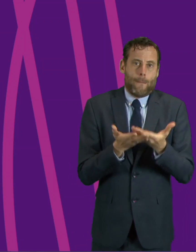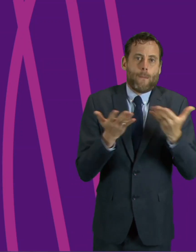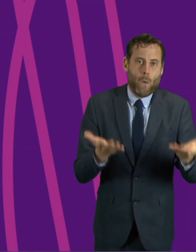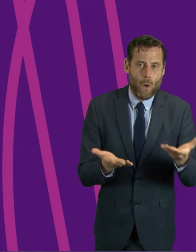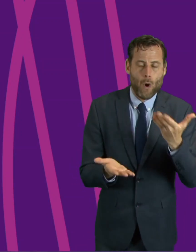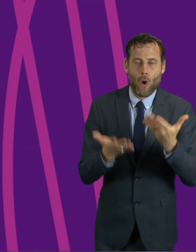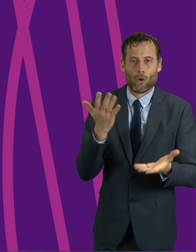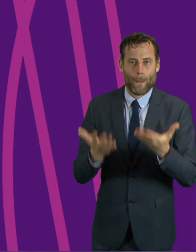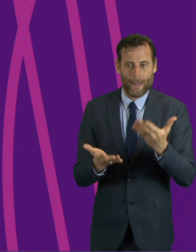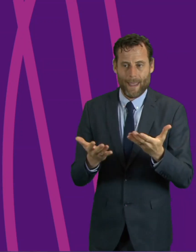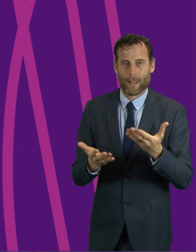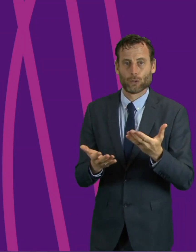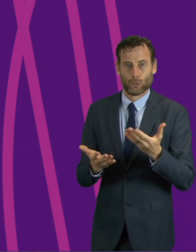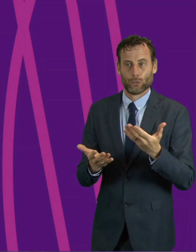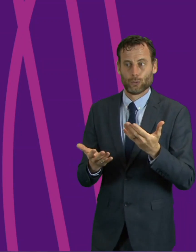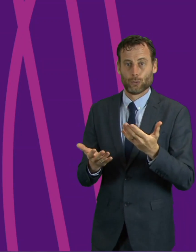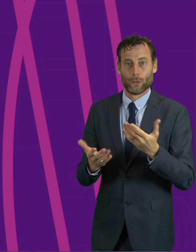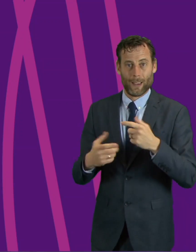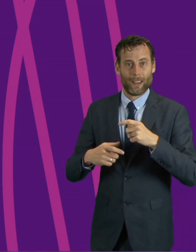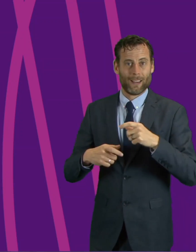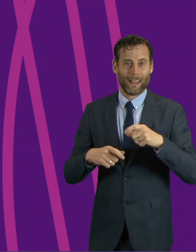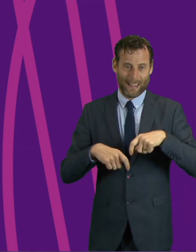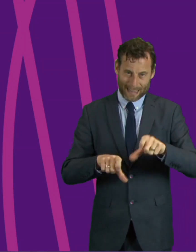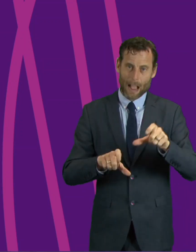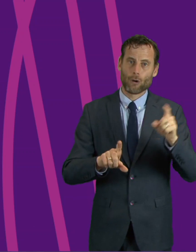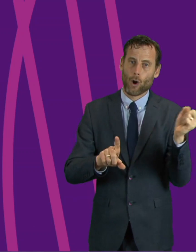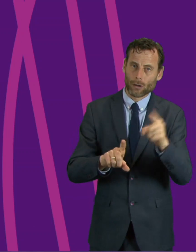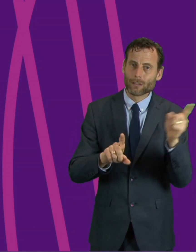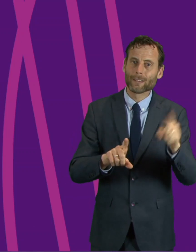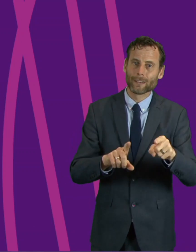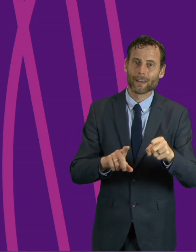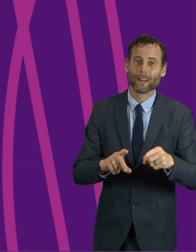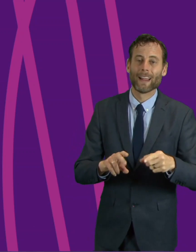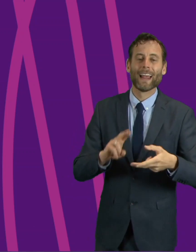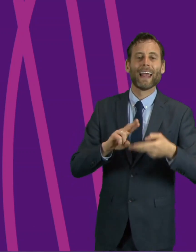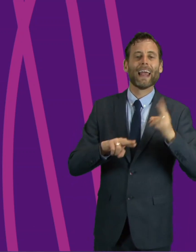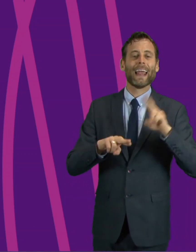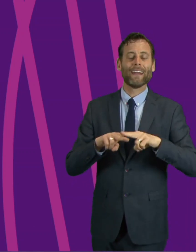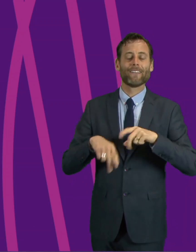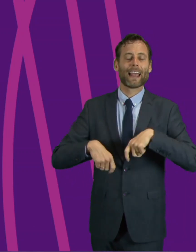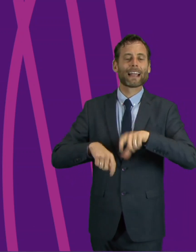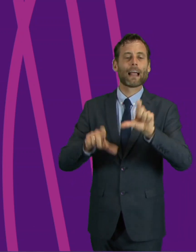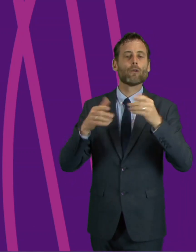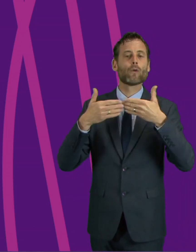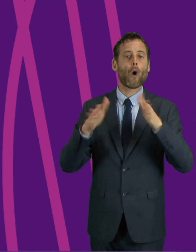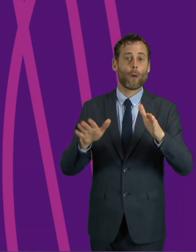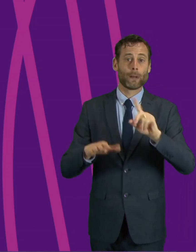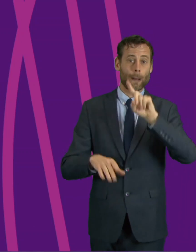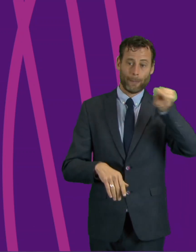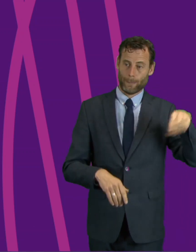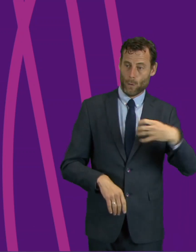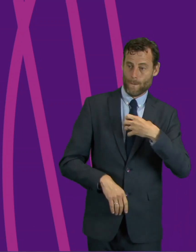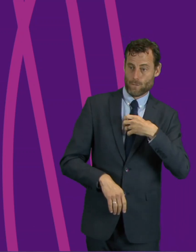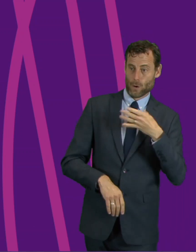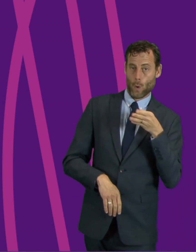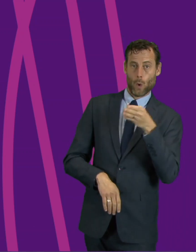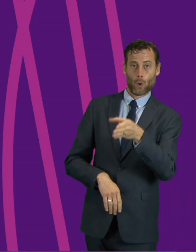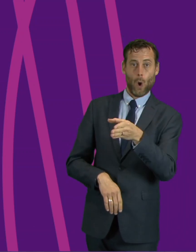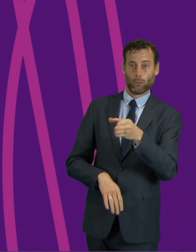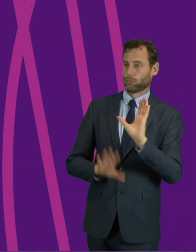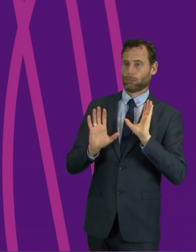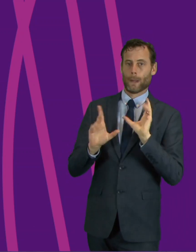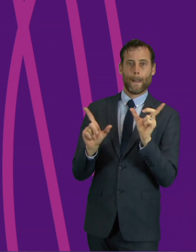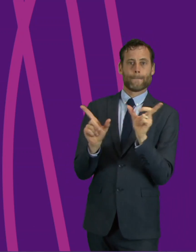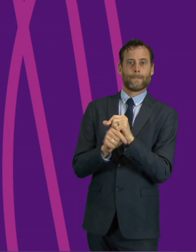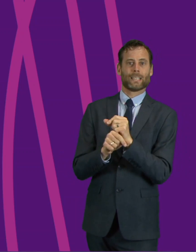their appointments for a variety of reasons. They had the virus, they were worried about going for an appointment, and if they missed their appointment while the programmes